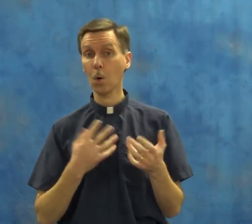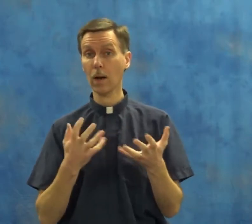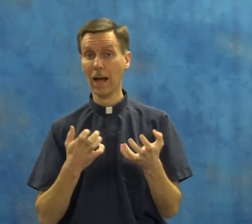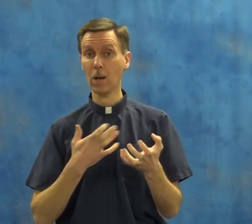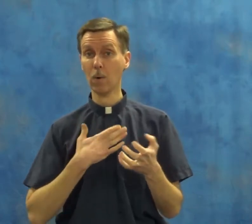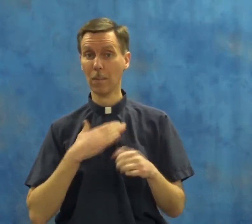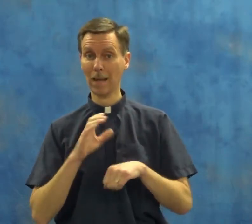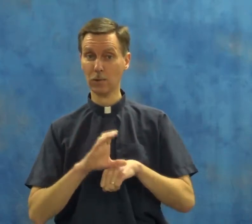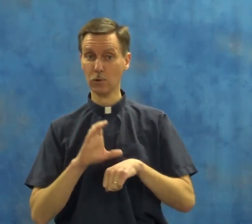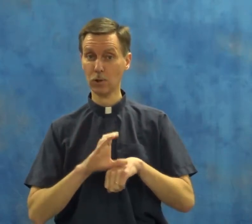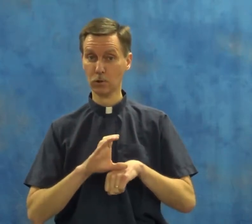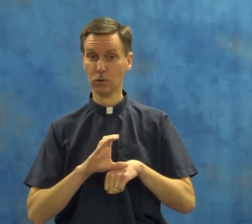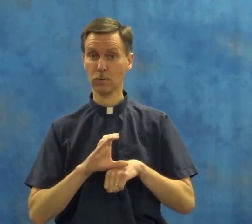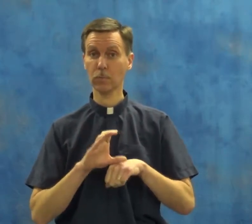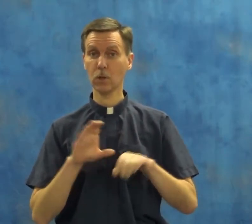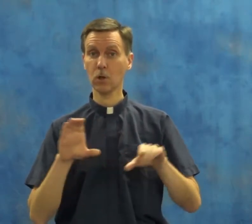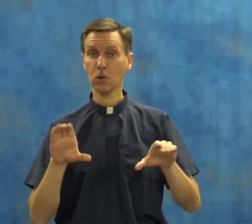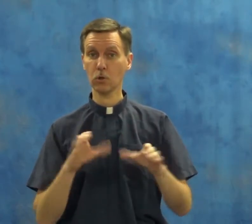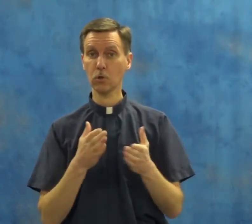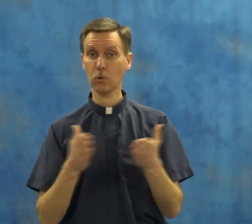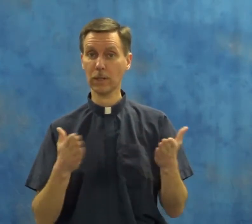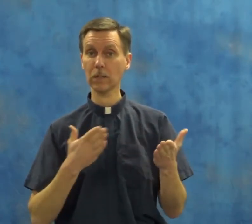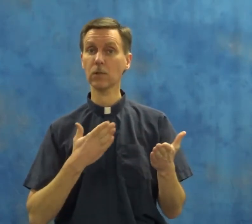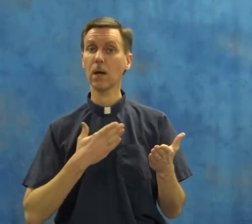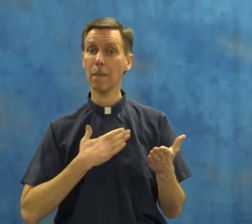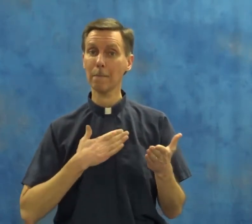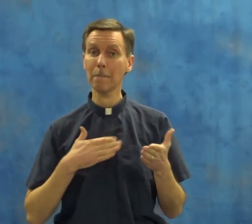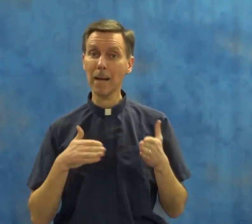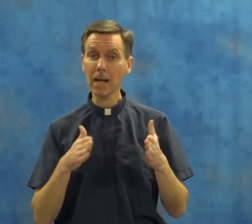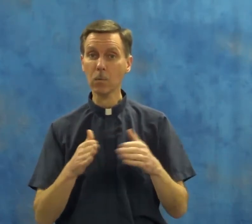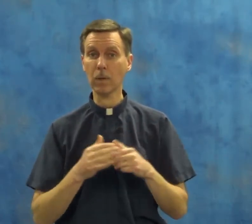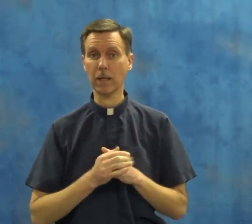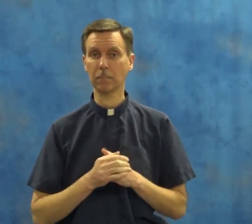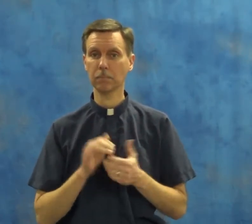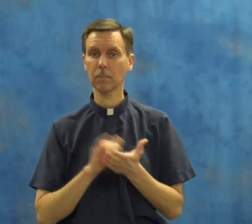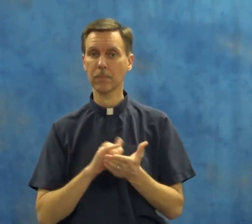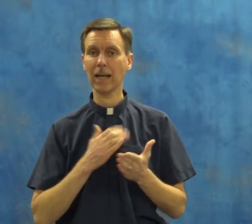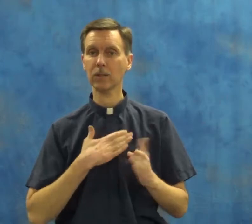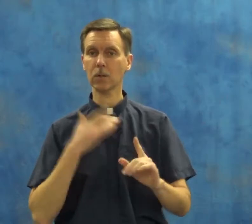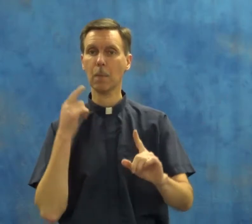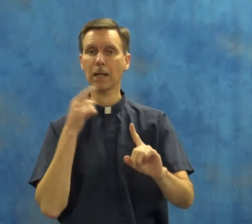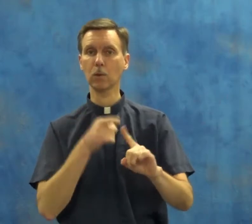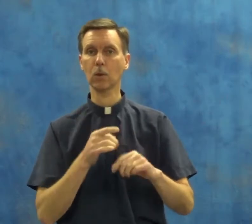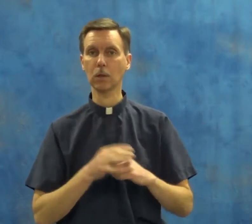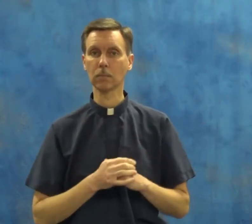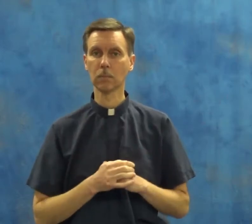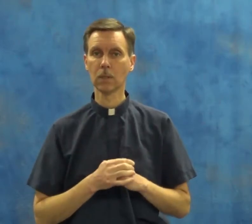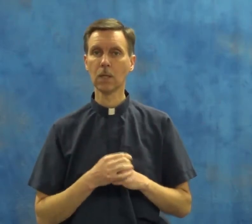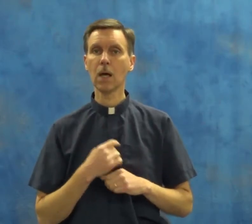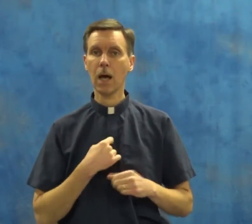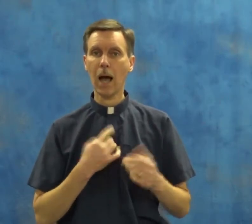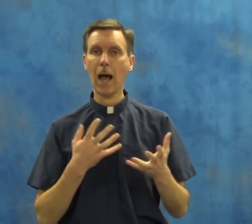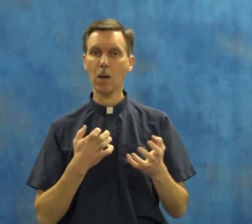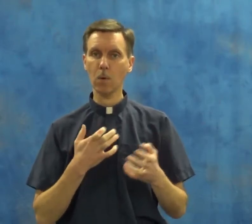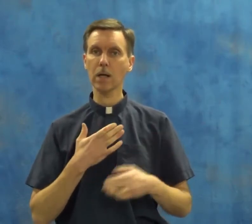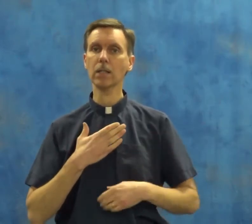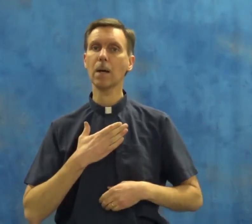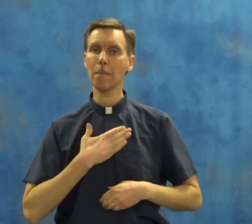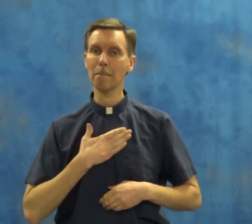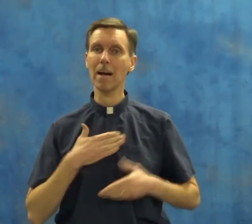Or I want my church to do things my way. That's my goal. I want